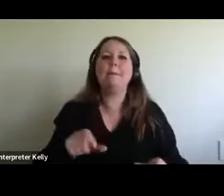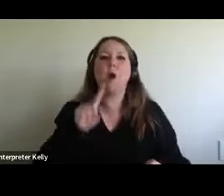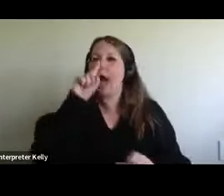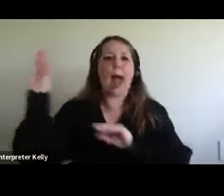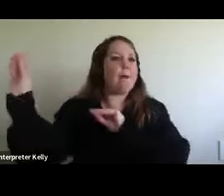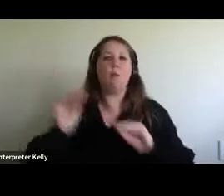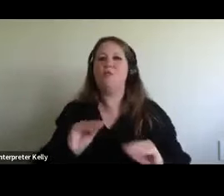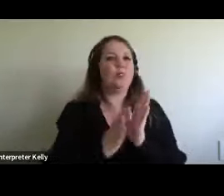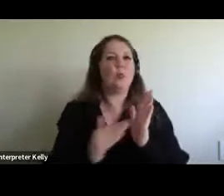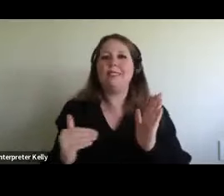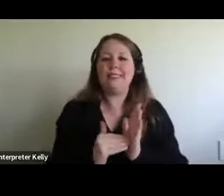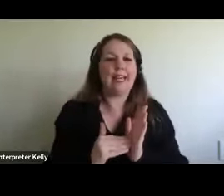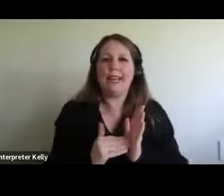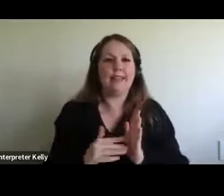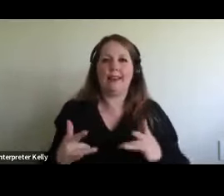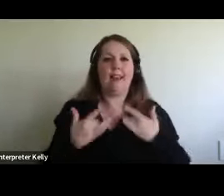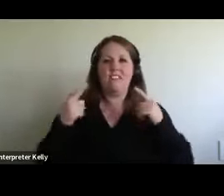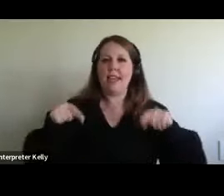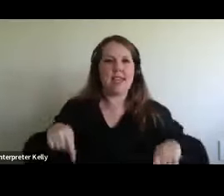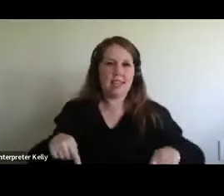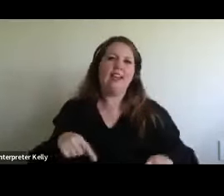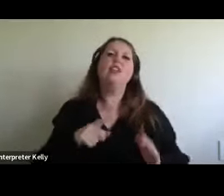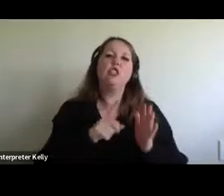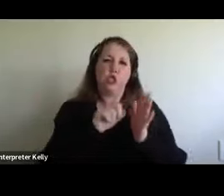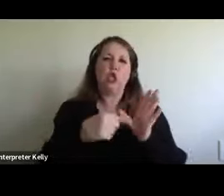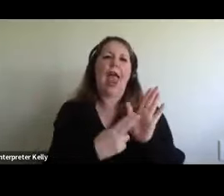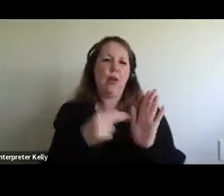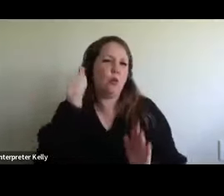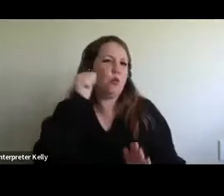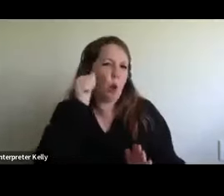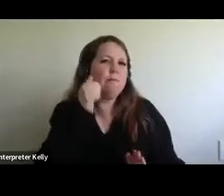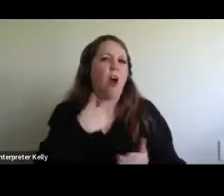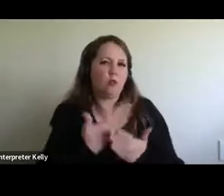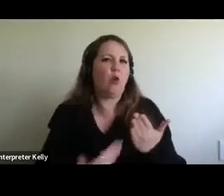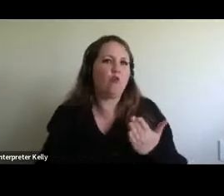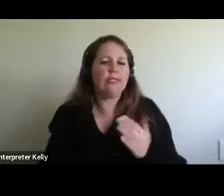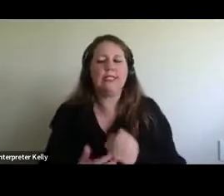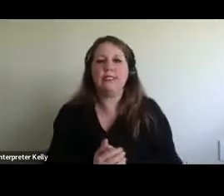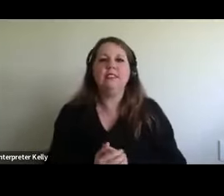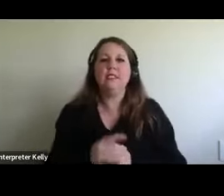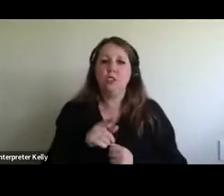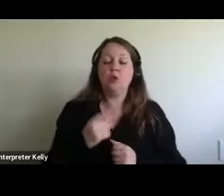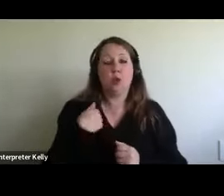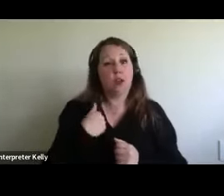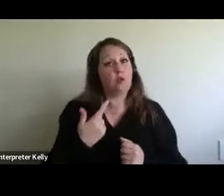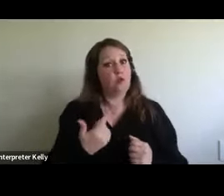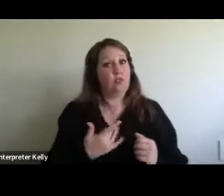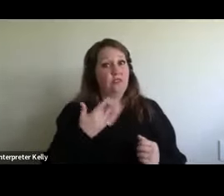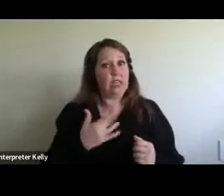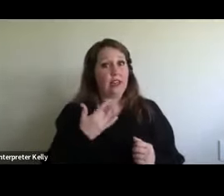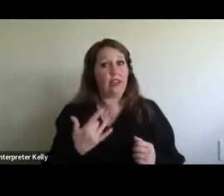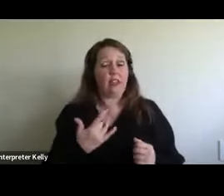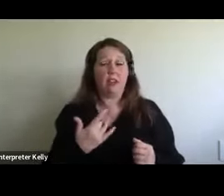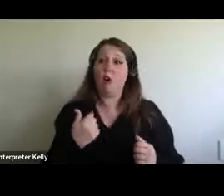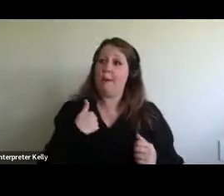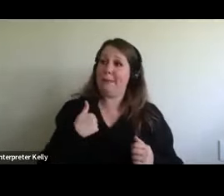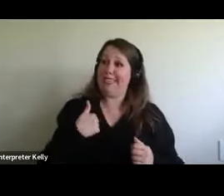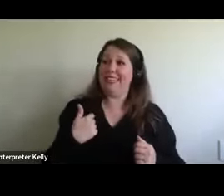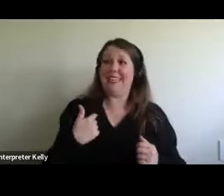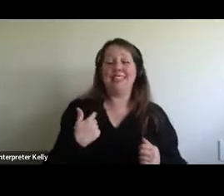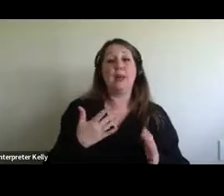look ourselves in the mirror and see, okay, am I doing really all that I can do as a member of the parliament to